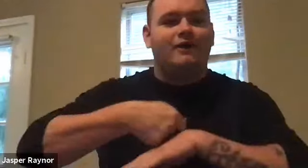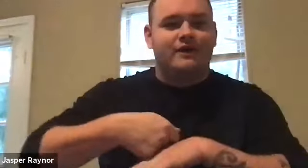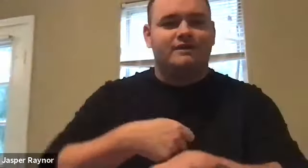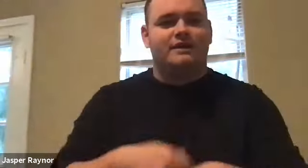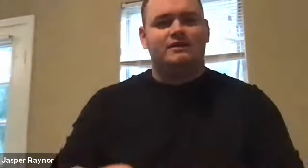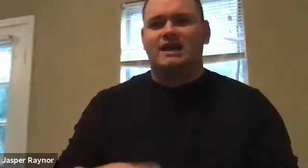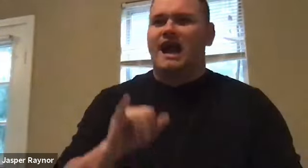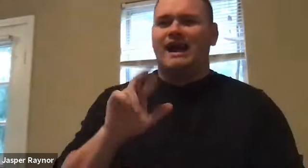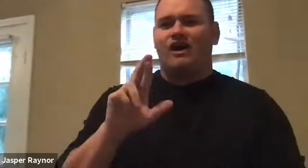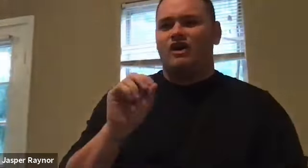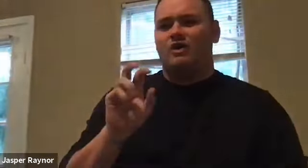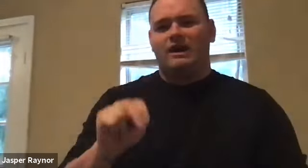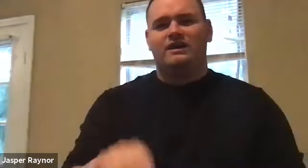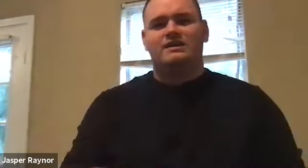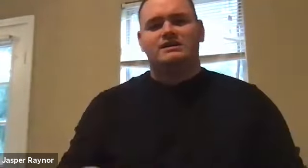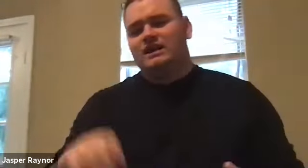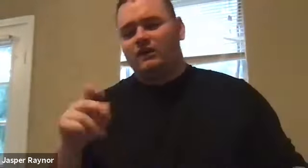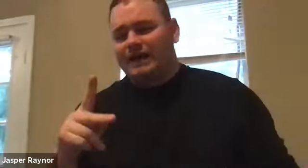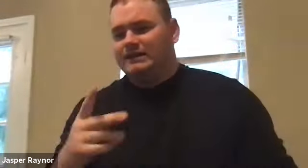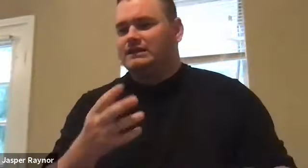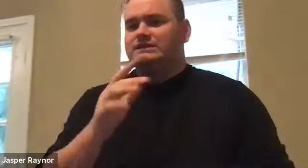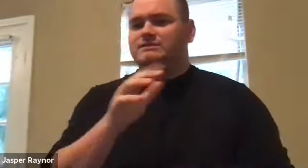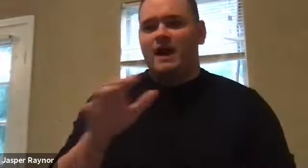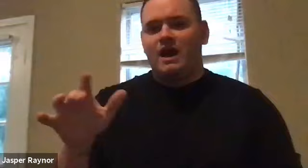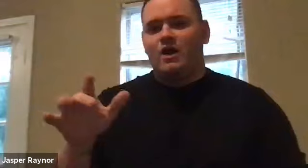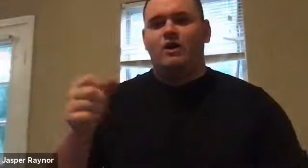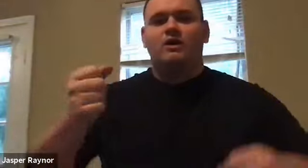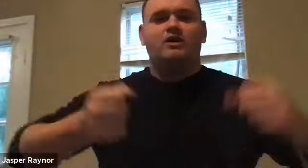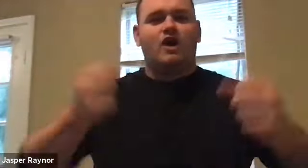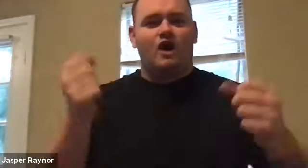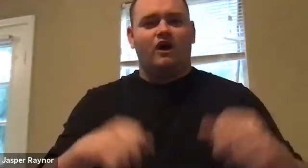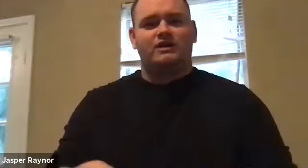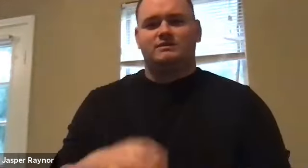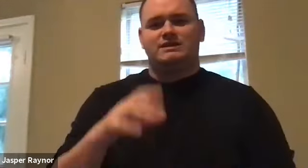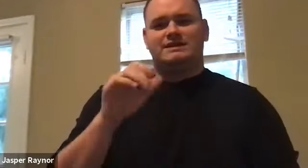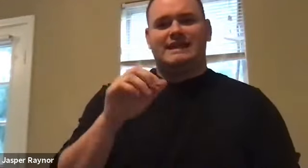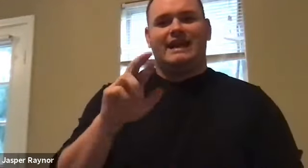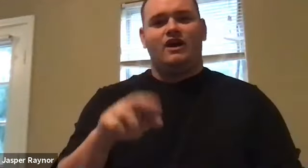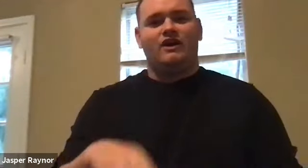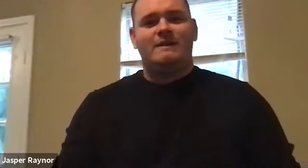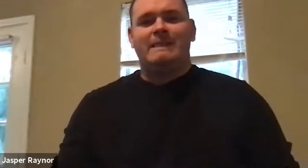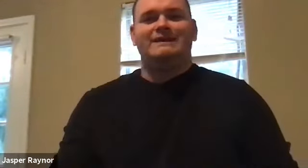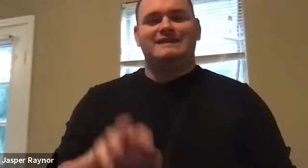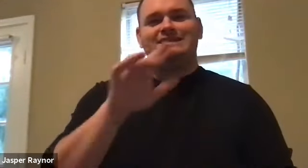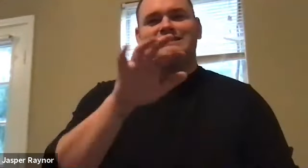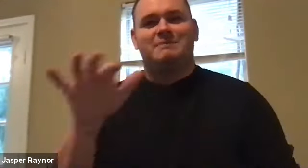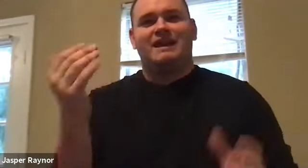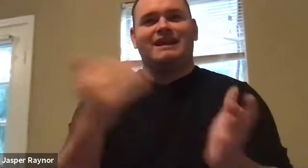iron, and he'll say IRON. Okay, spell car, CAR. He'll say, spell